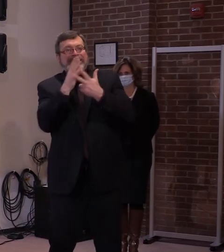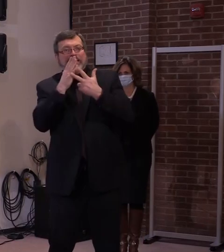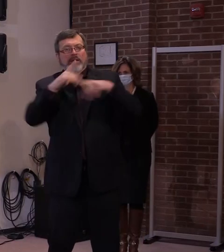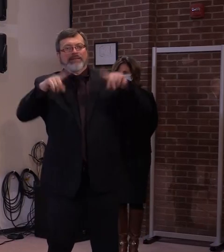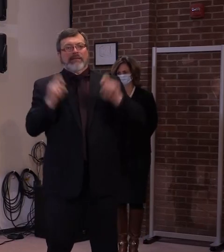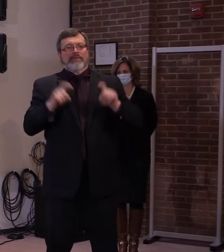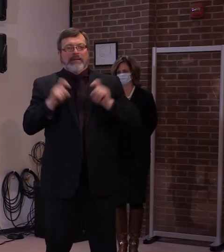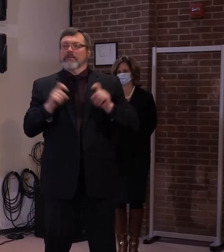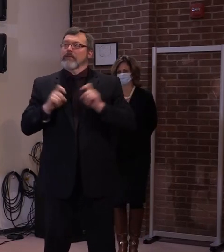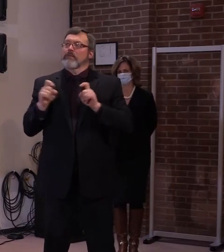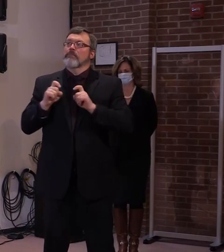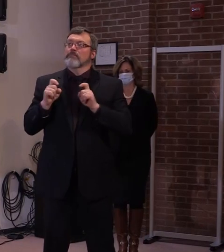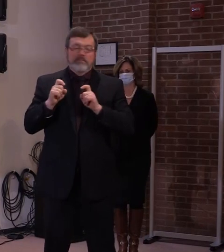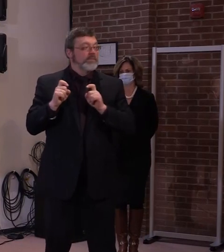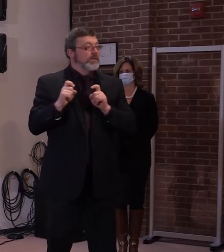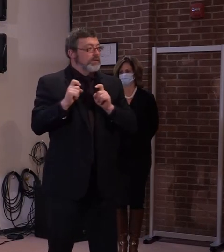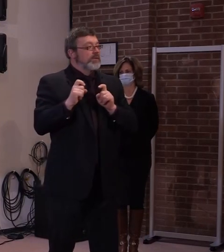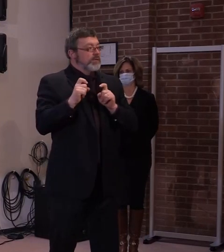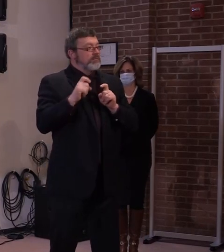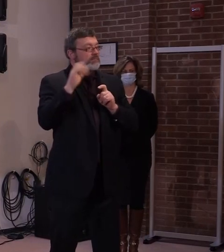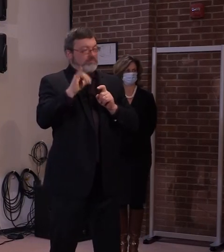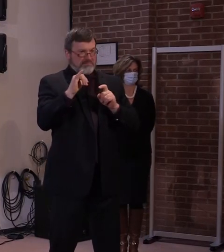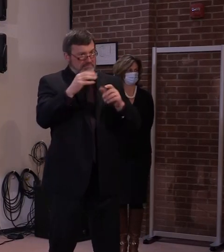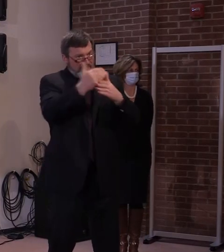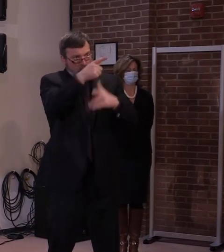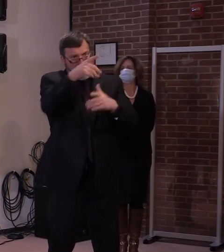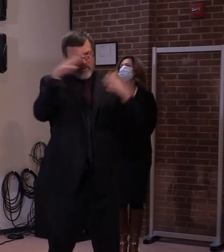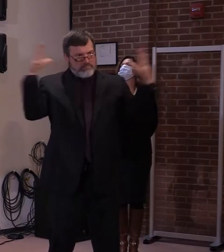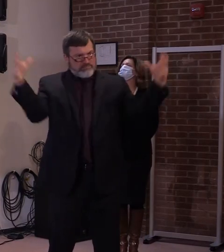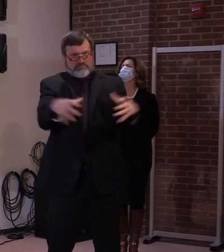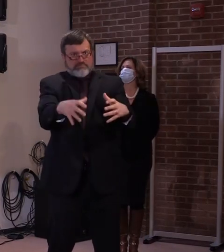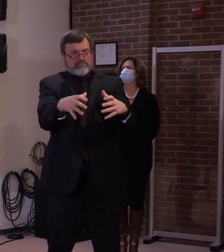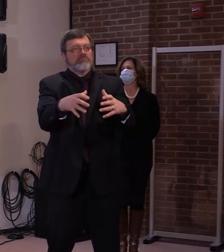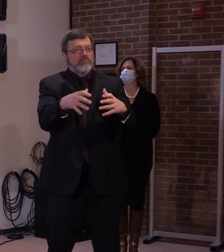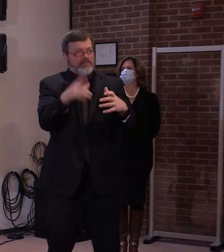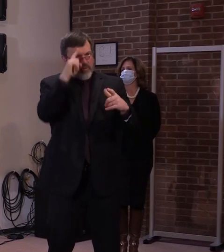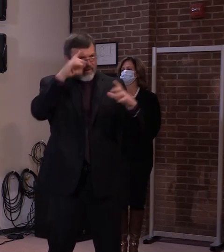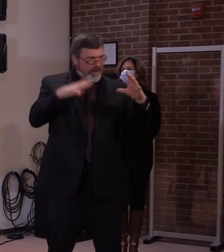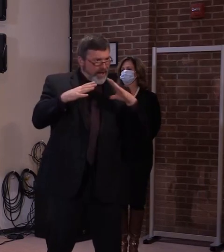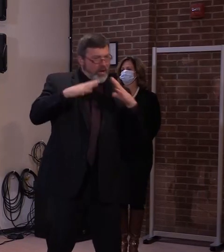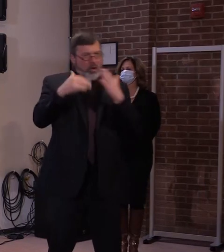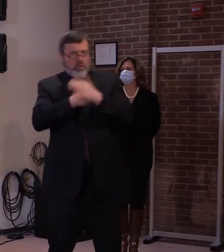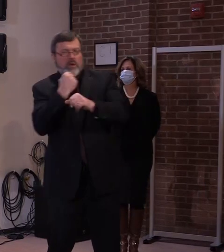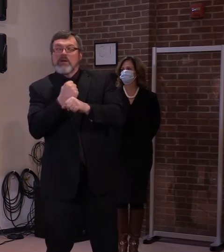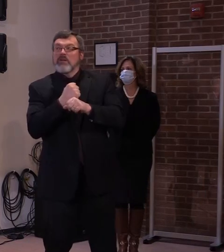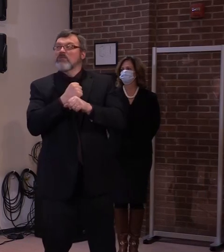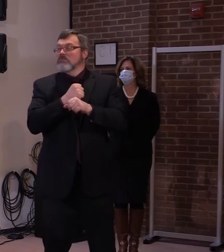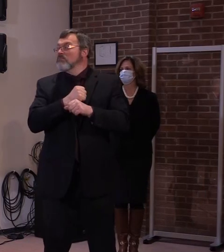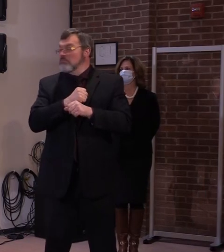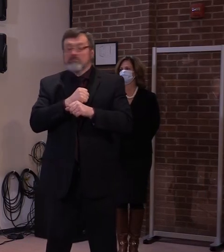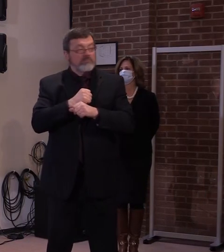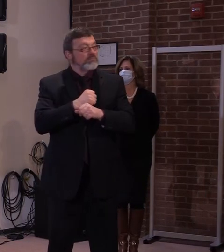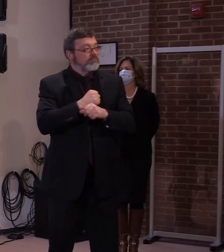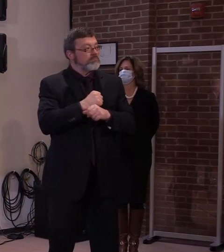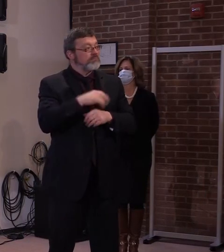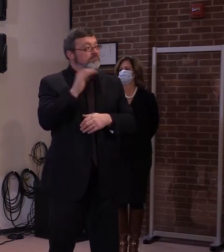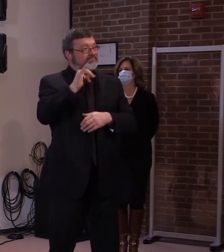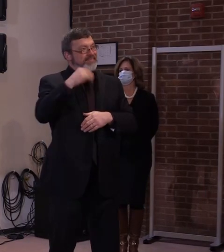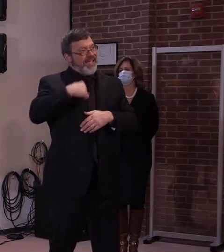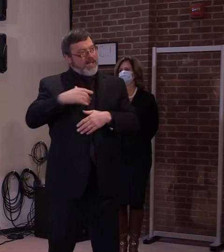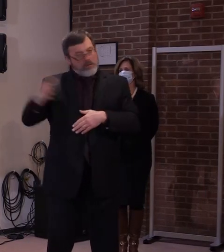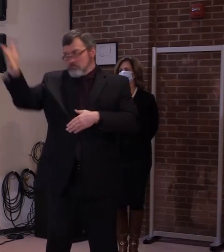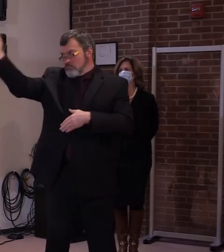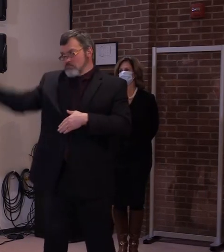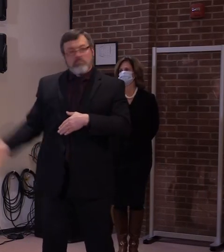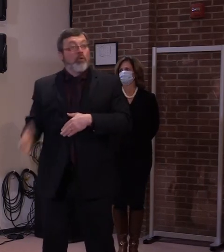you get tested first. On this next slide, you can see because national and regional labs are closed